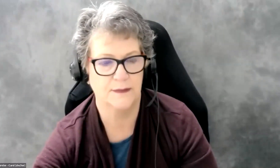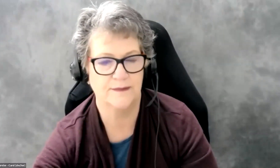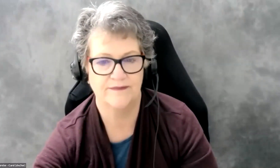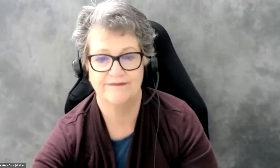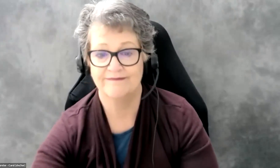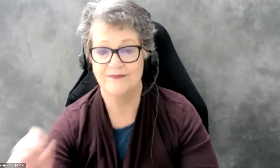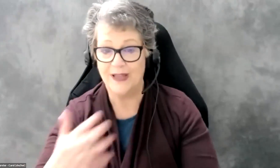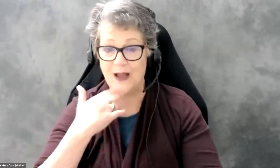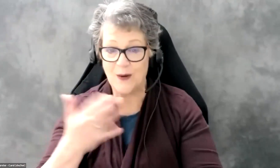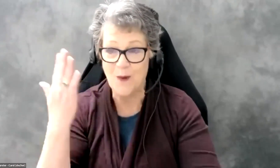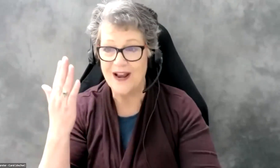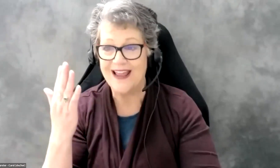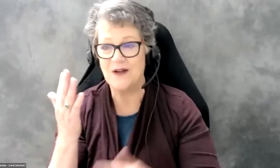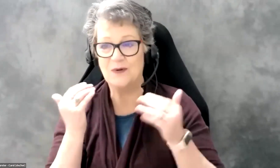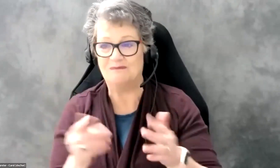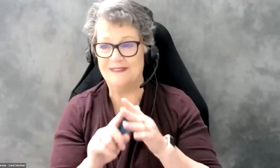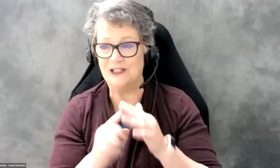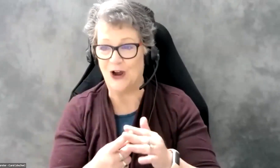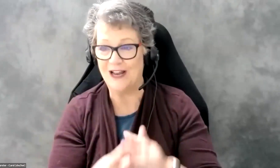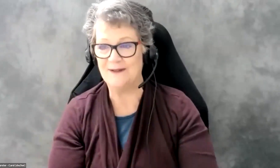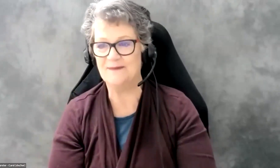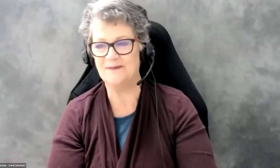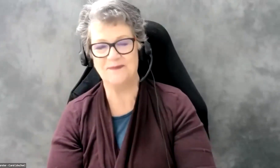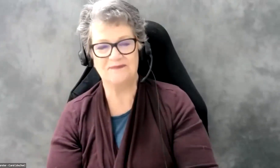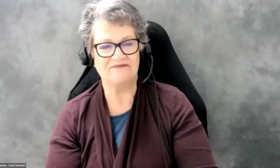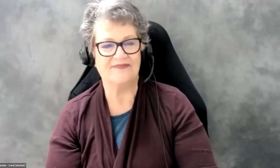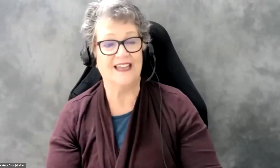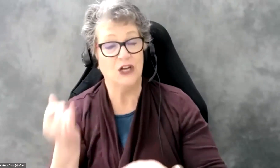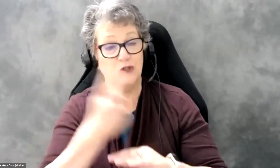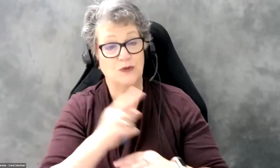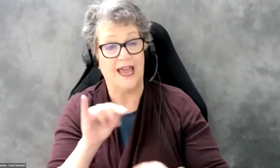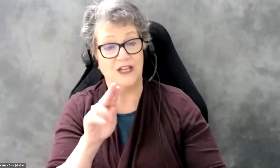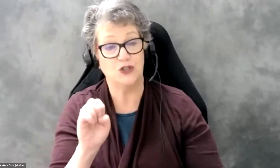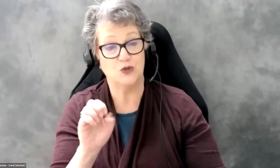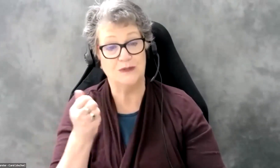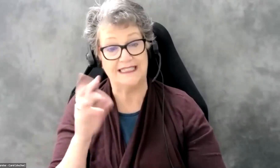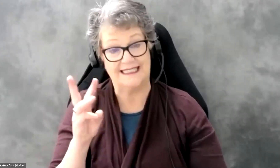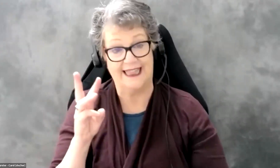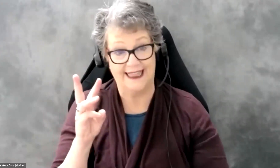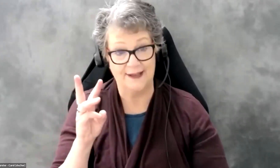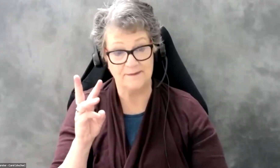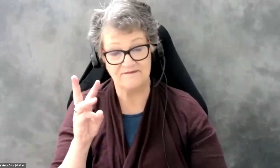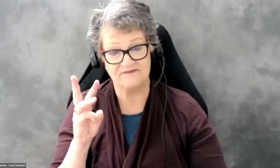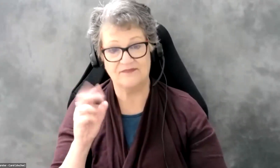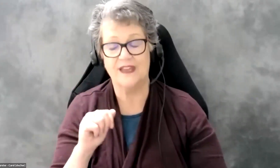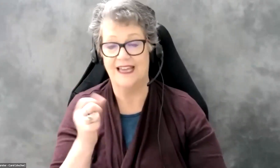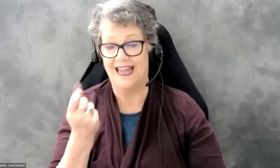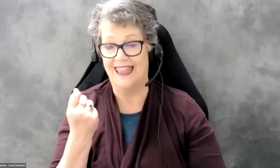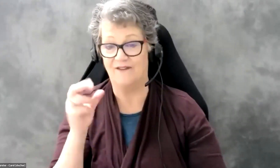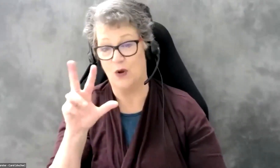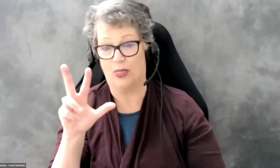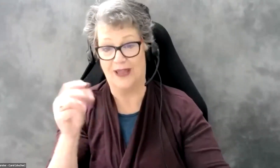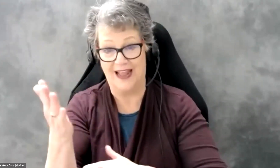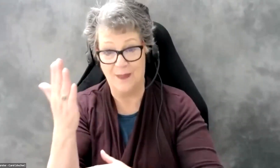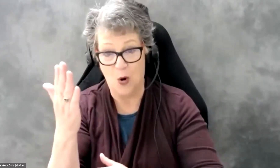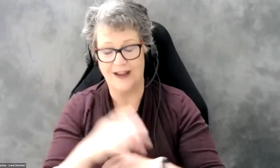All right, good morning. We'll go ahead and get started. Today is June 16th. It is 11:03 a.m.